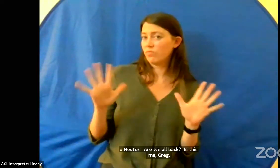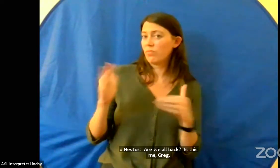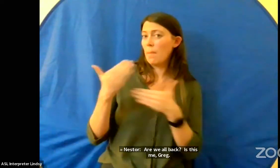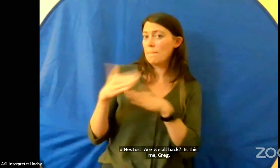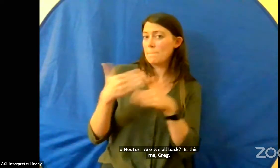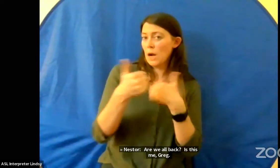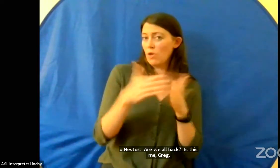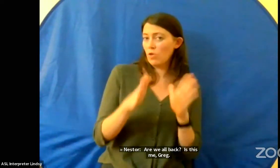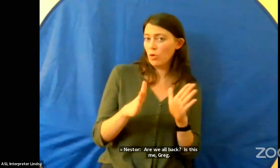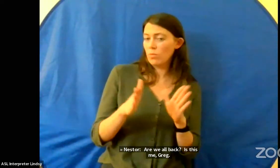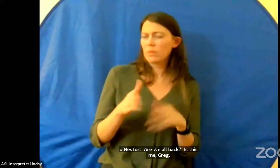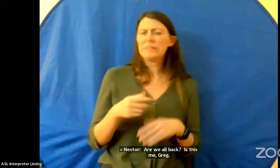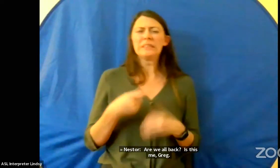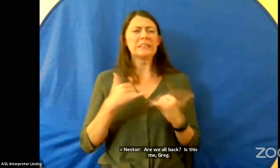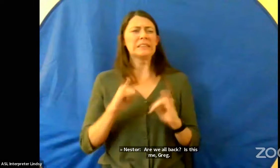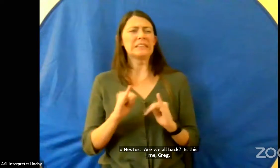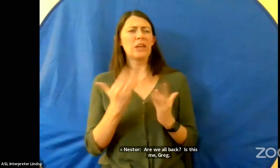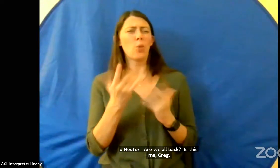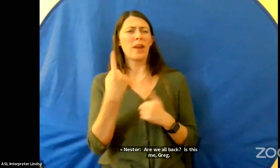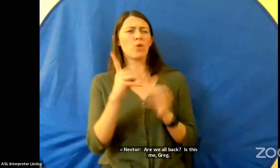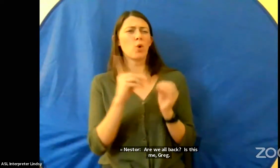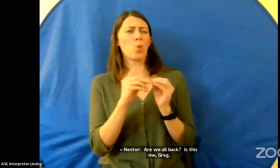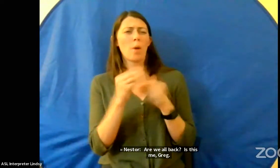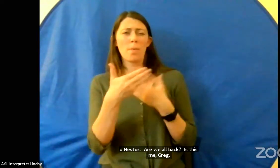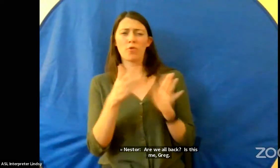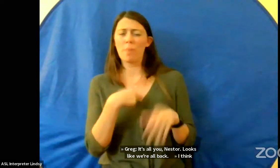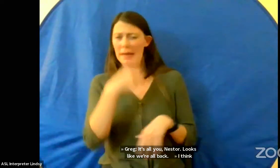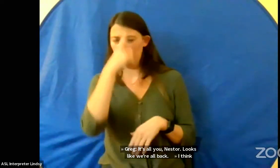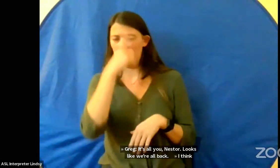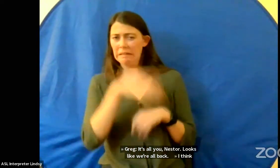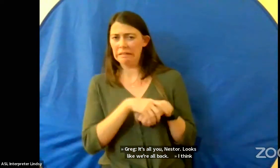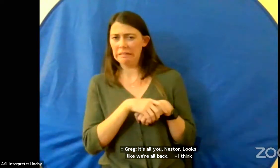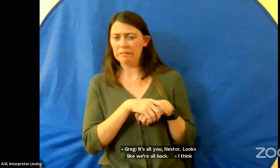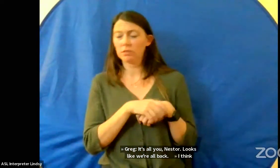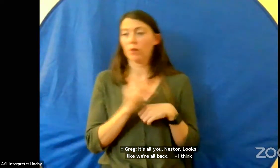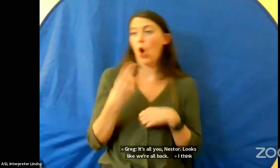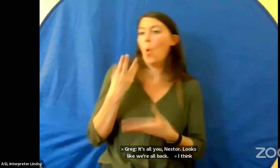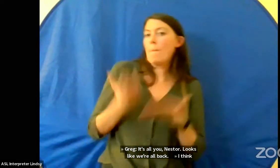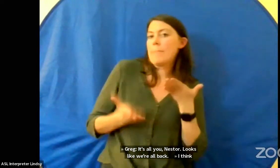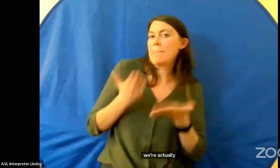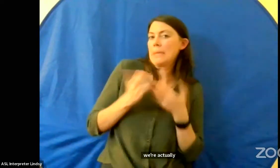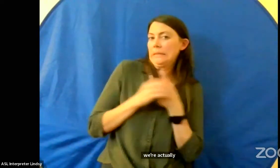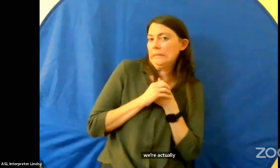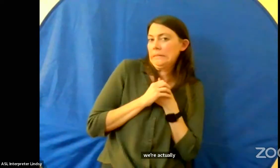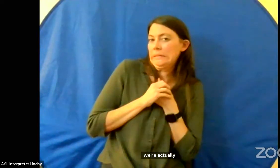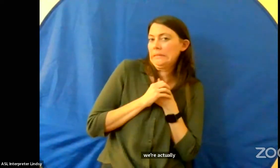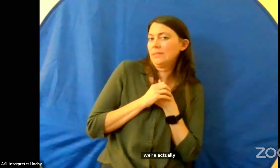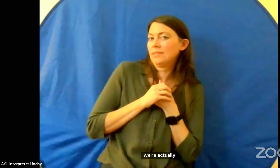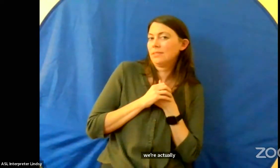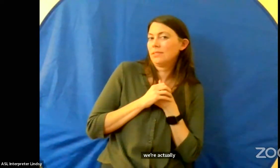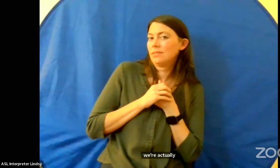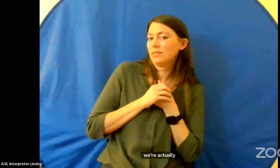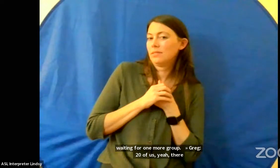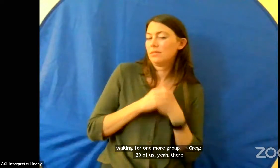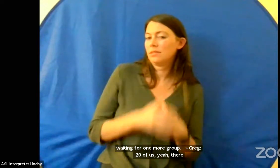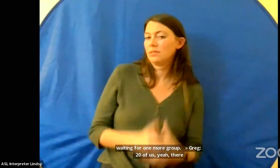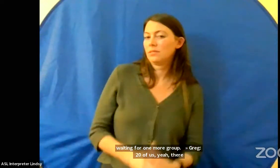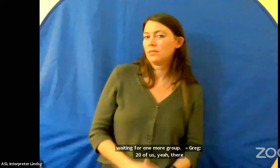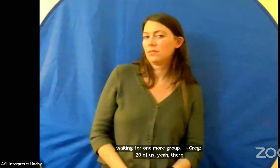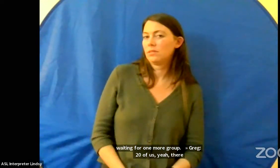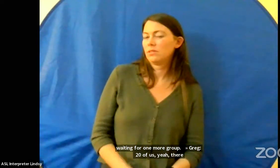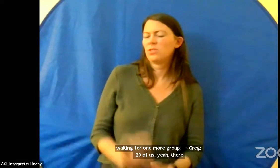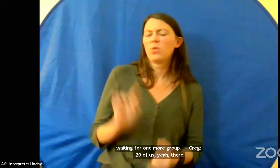we're actually still waiting for one more group. 20 of us. Yeah, there may be. Maybe it's a smaller group. Maybe there's 6 or 7 people. Let's give it a